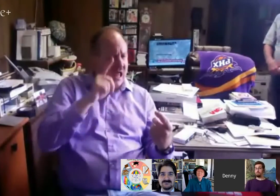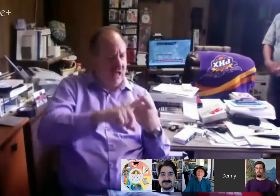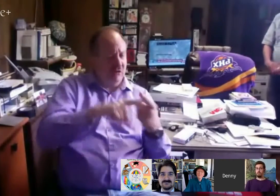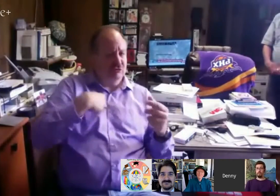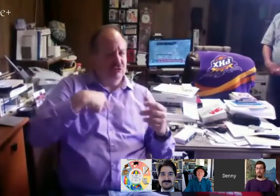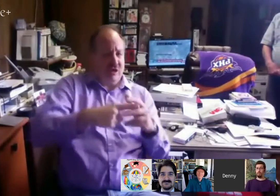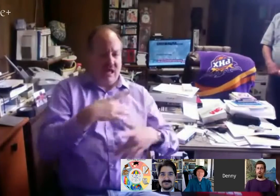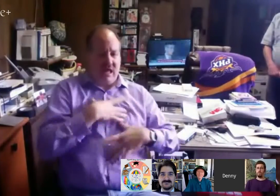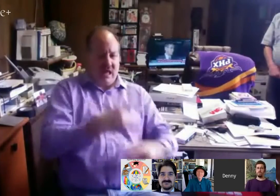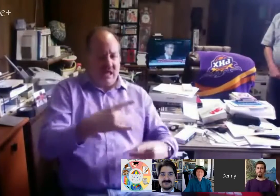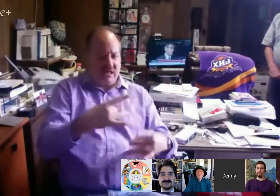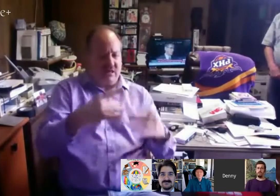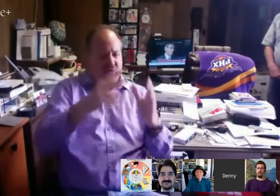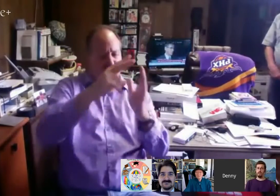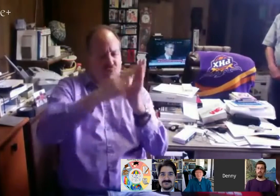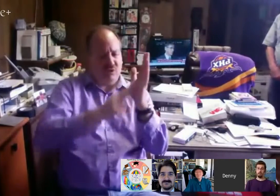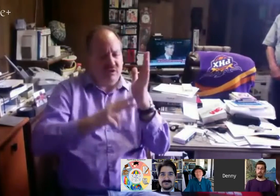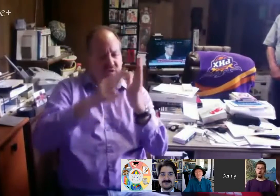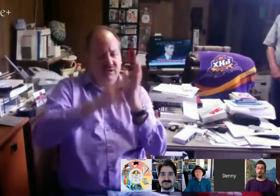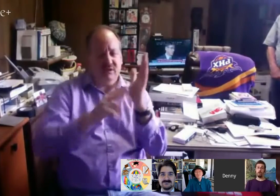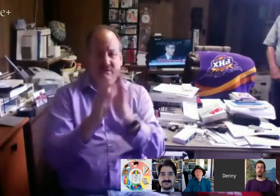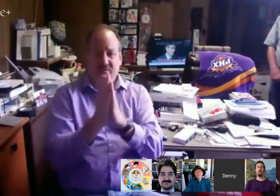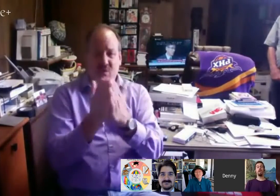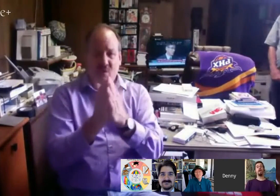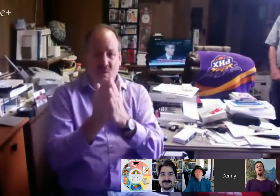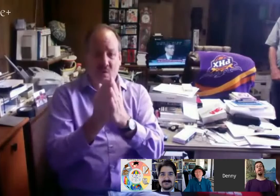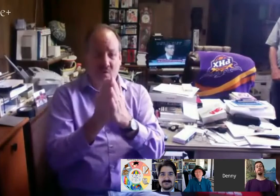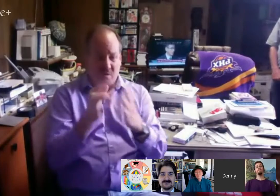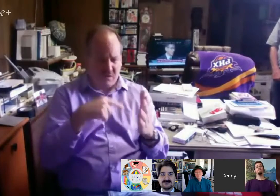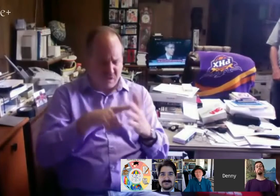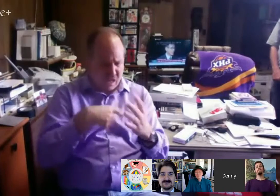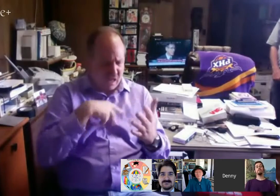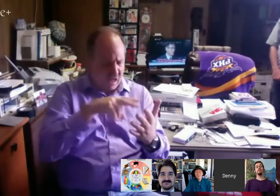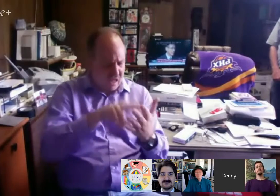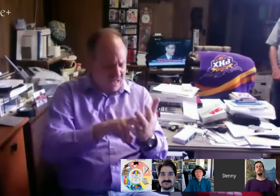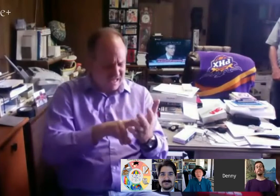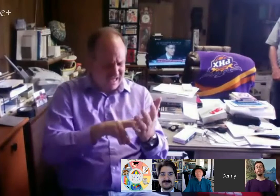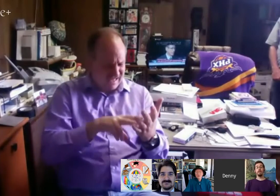skills, they were always very strong.